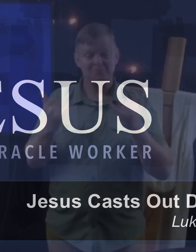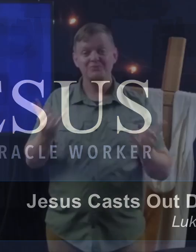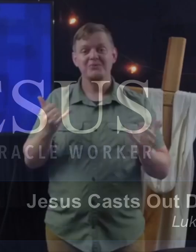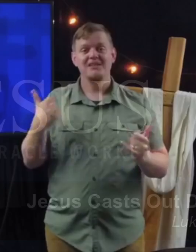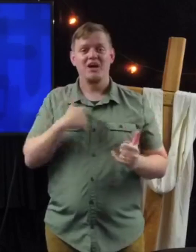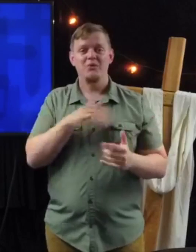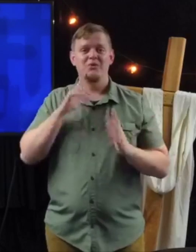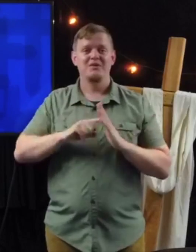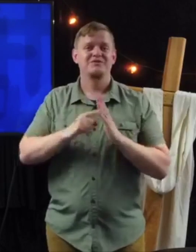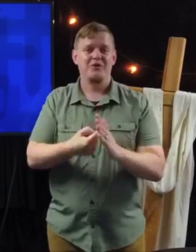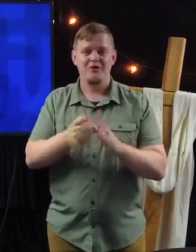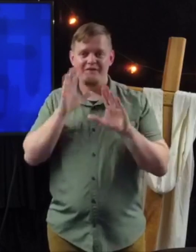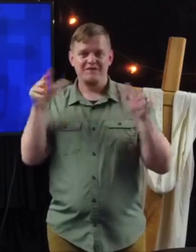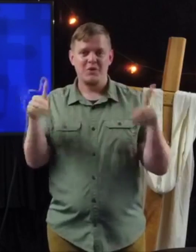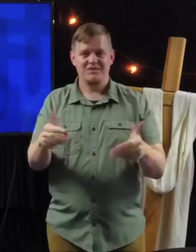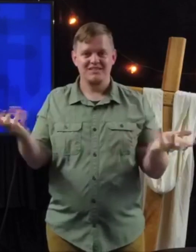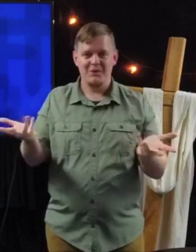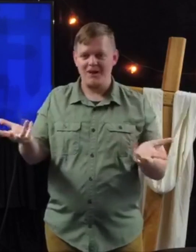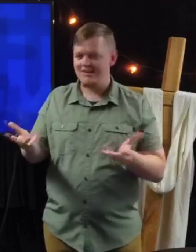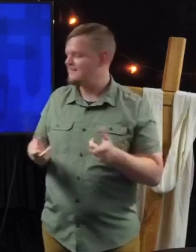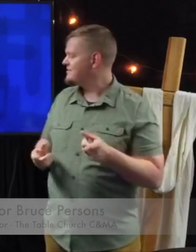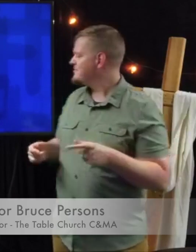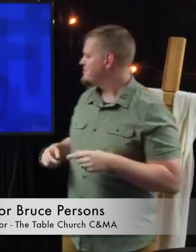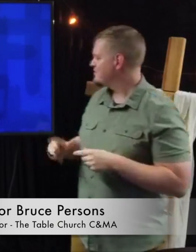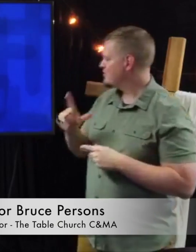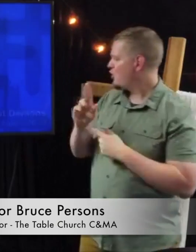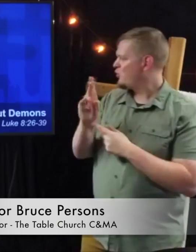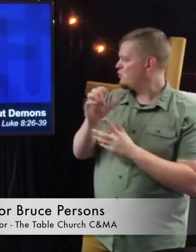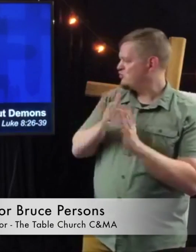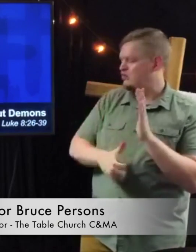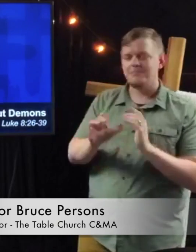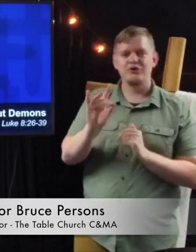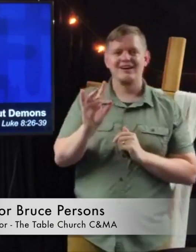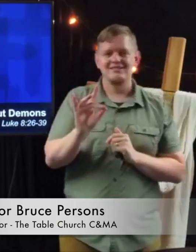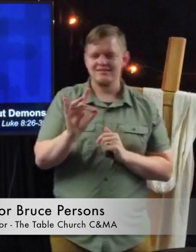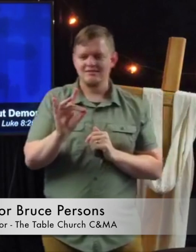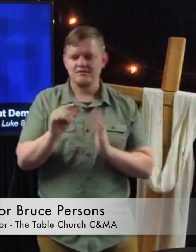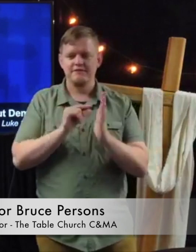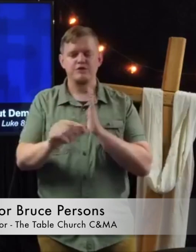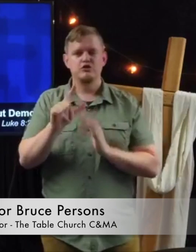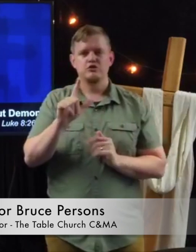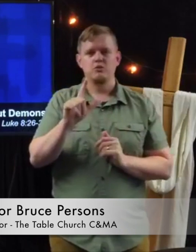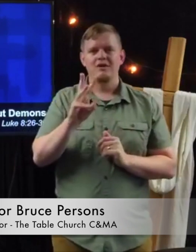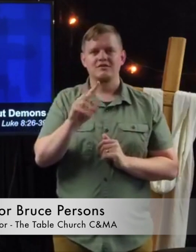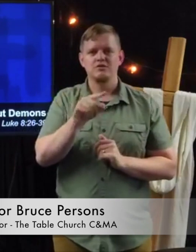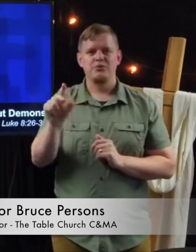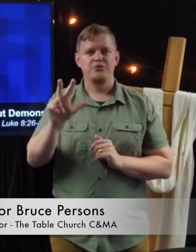forward to this study, and we're starting today focusing on Luke chapter 8. It's verses 26